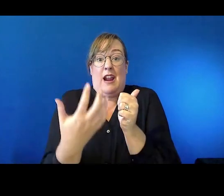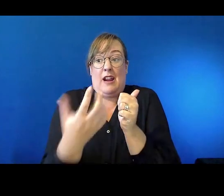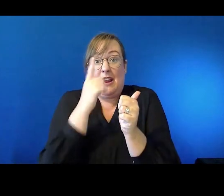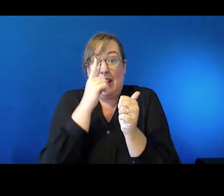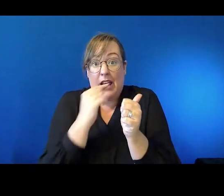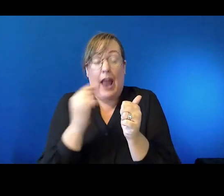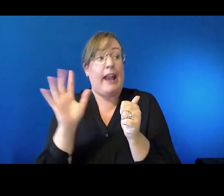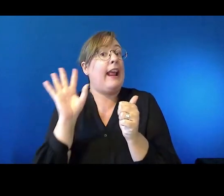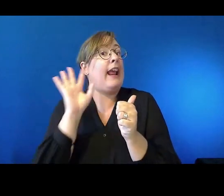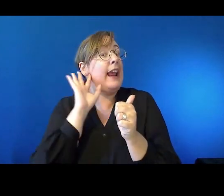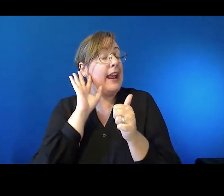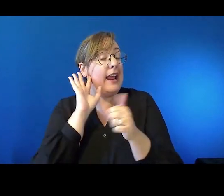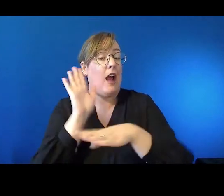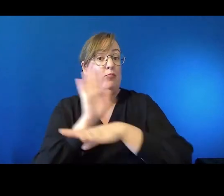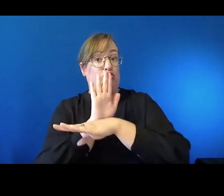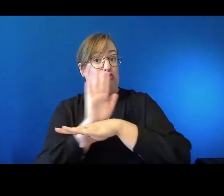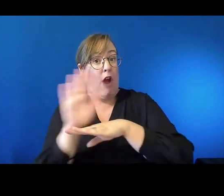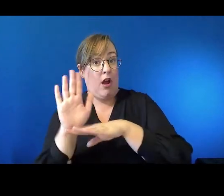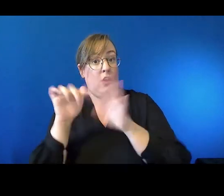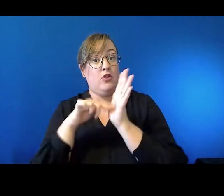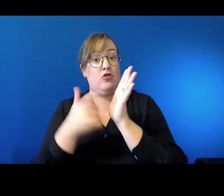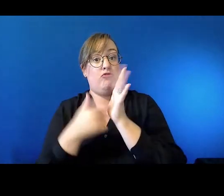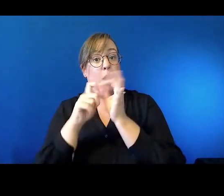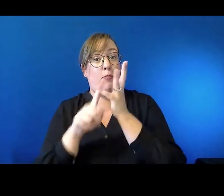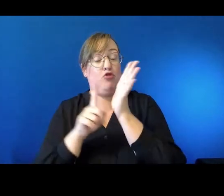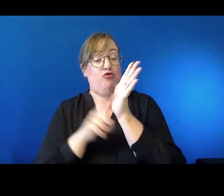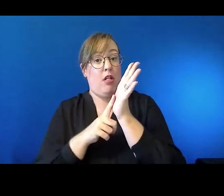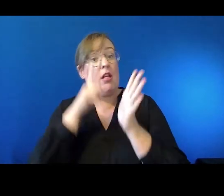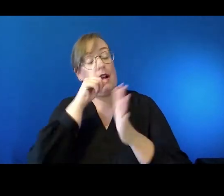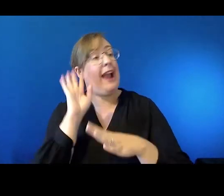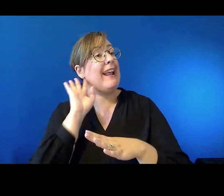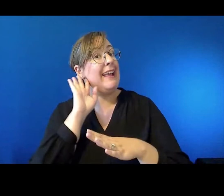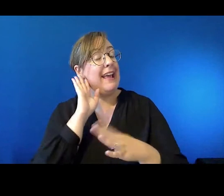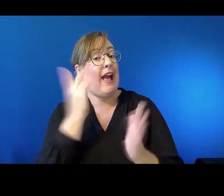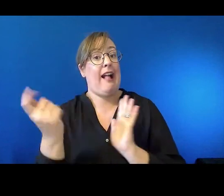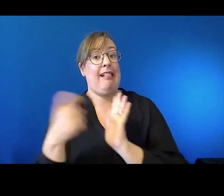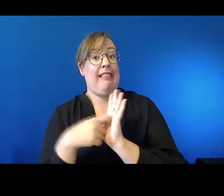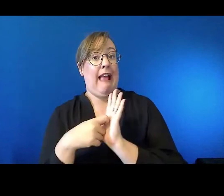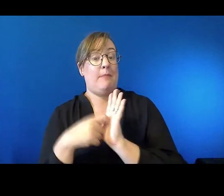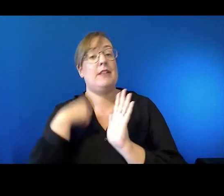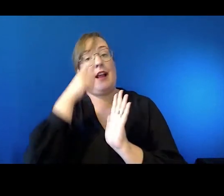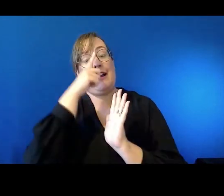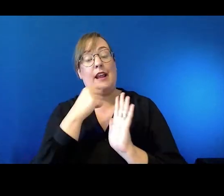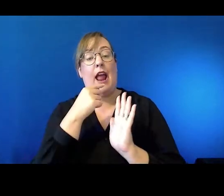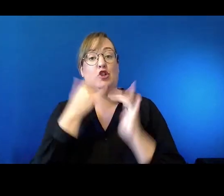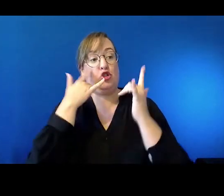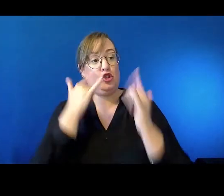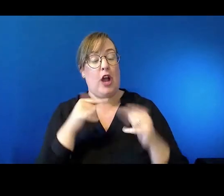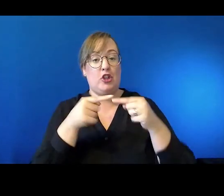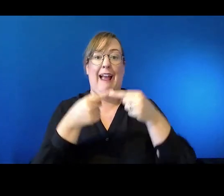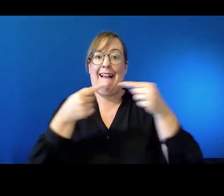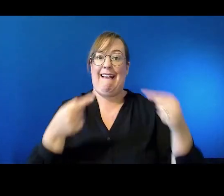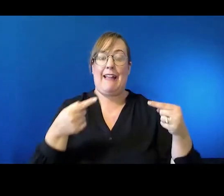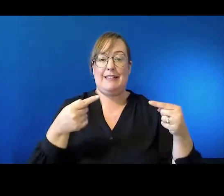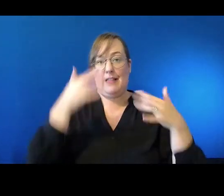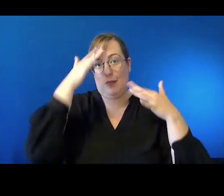claims against the New Zealand government and to judge those claims against the principles of the Treaty of Waitangi. So the wording, the principles of the